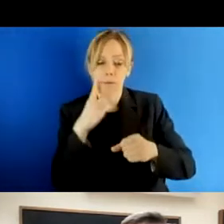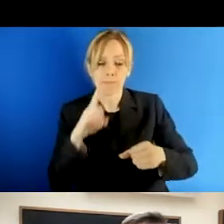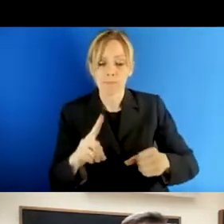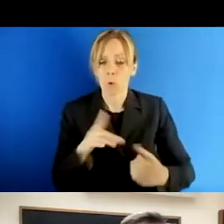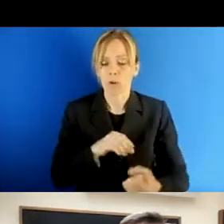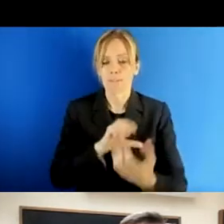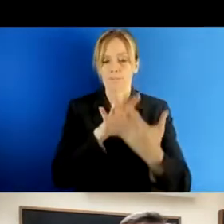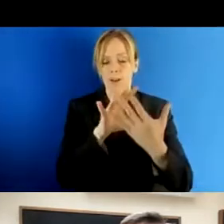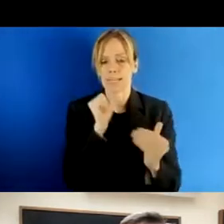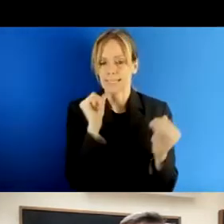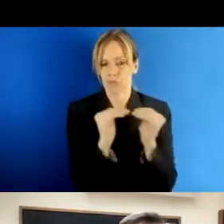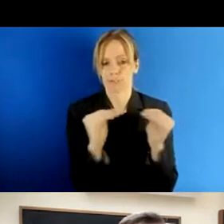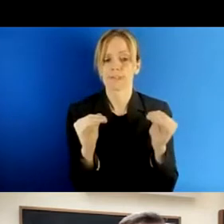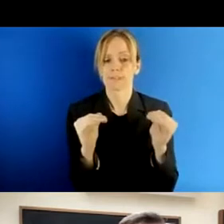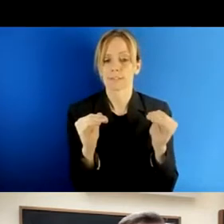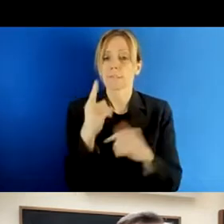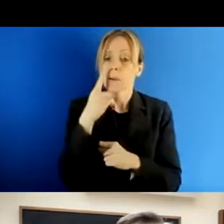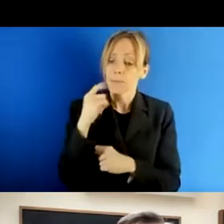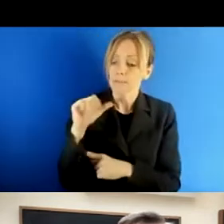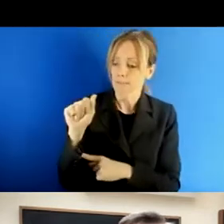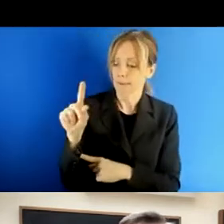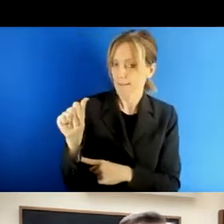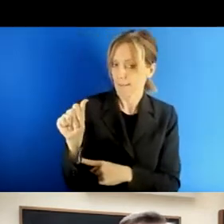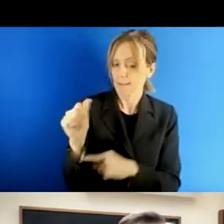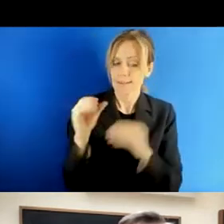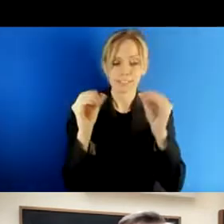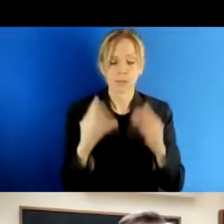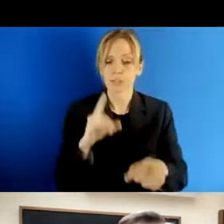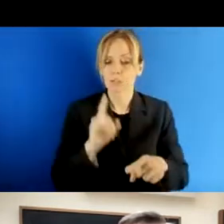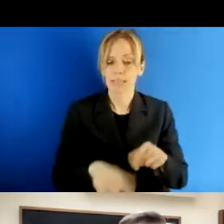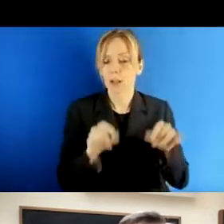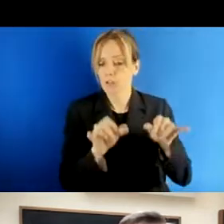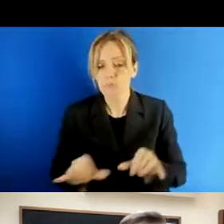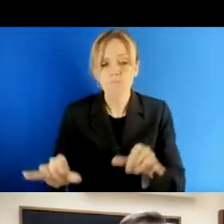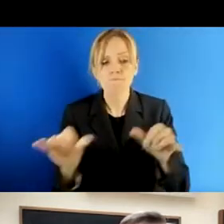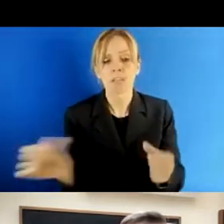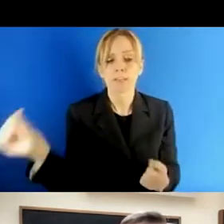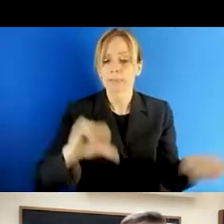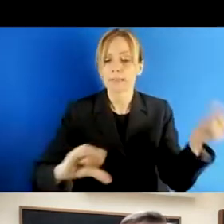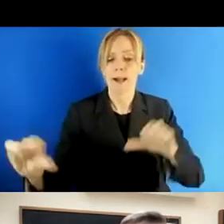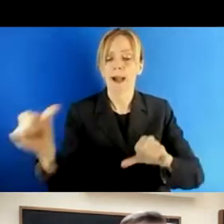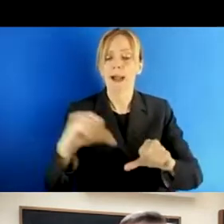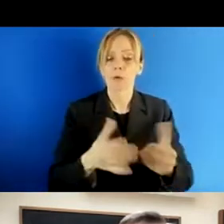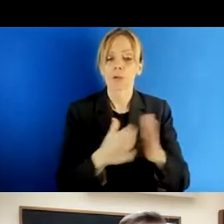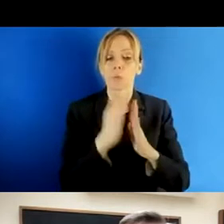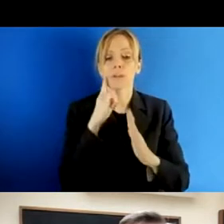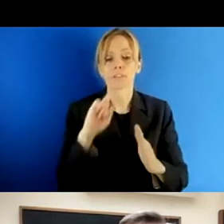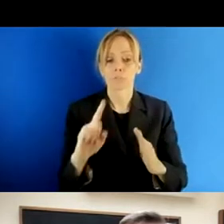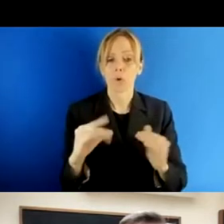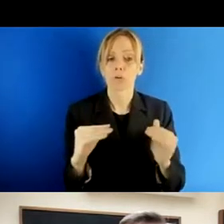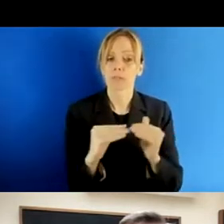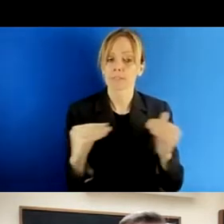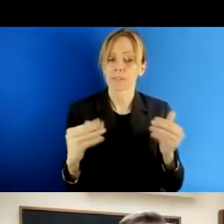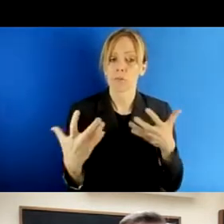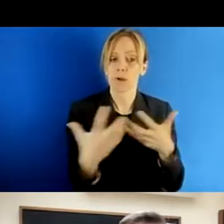injustice. Because of the ADA, instructors cannot just unilaterally deny requests for reasonable accommodations and end the